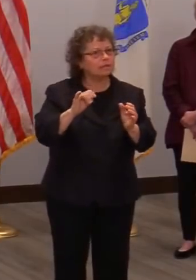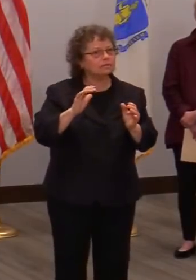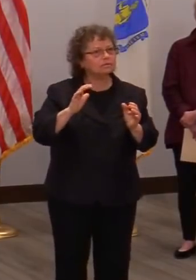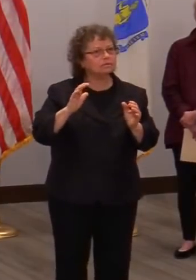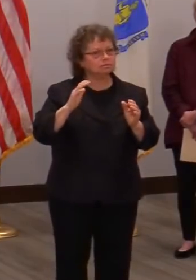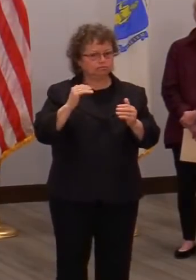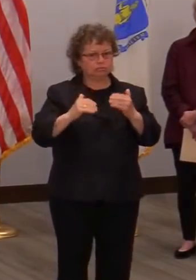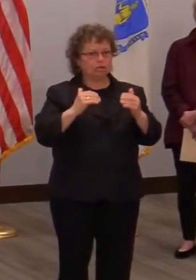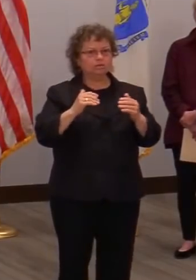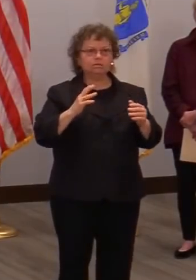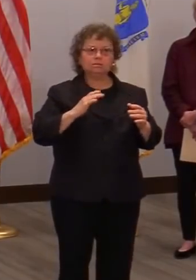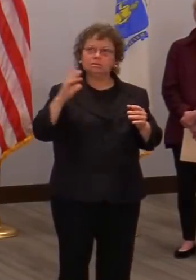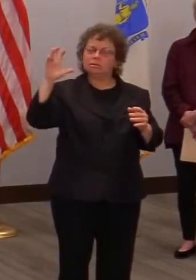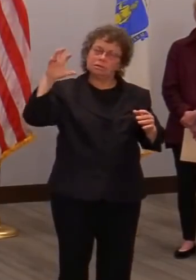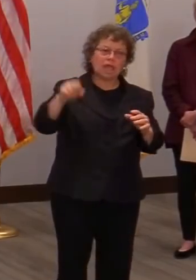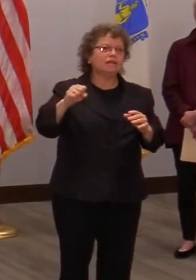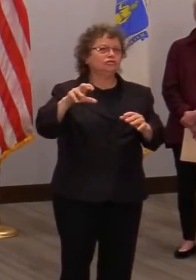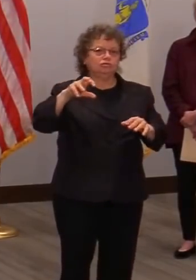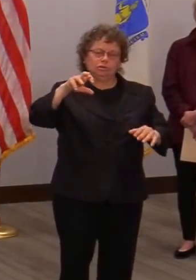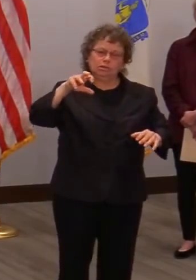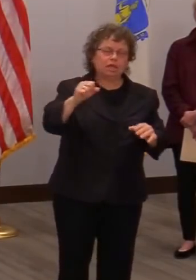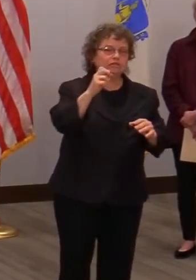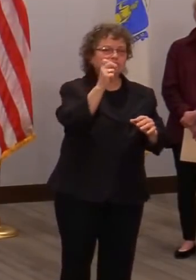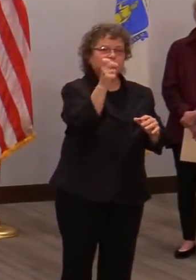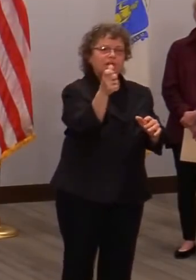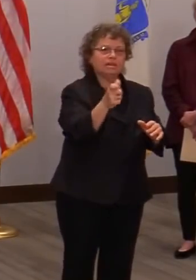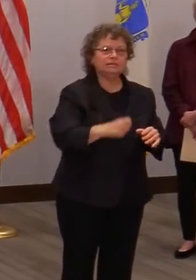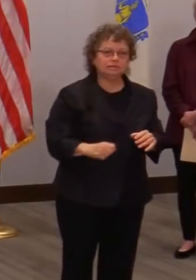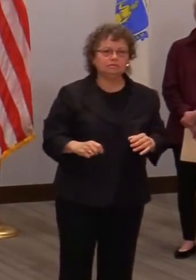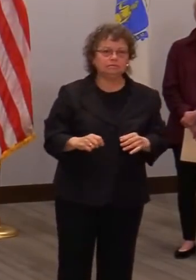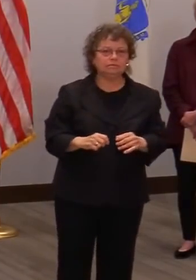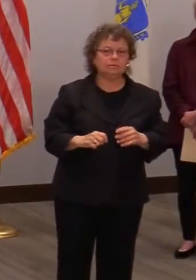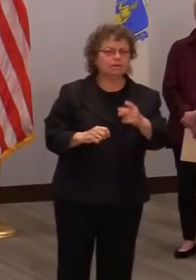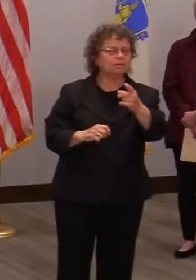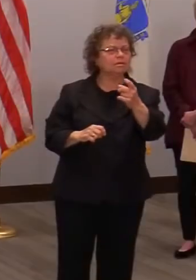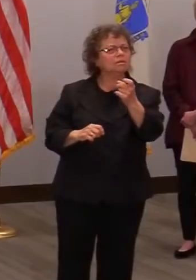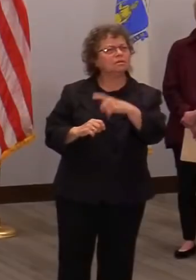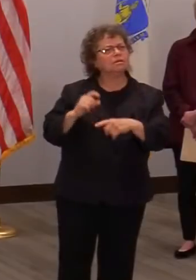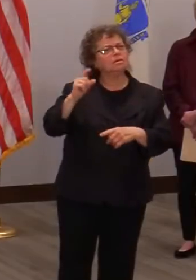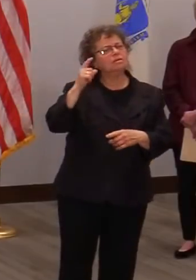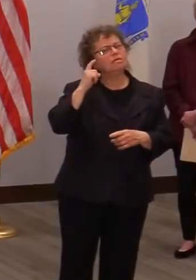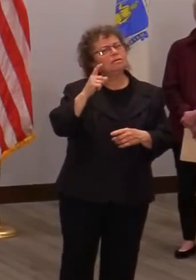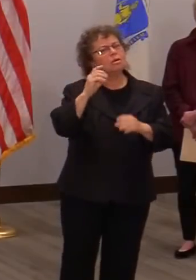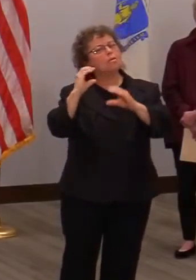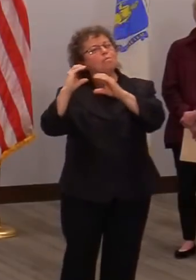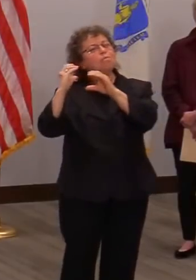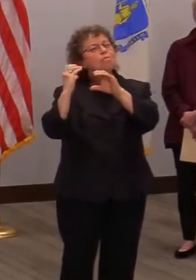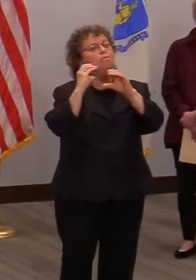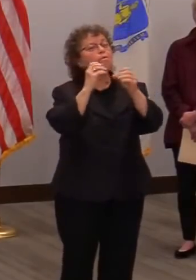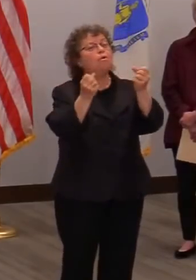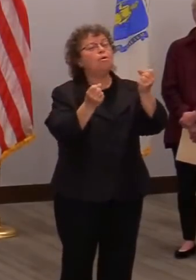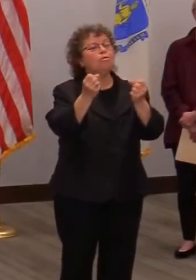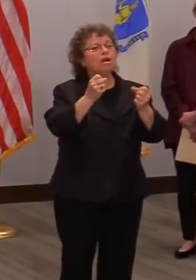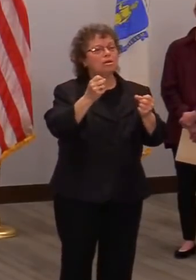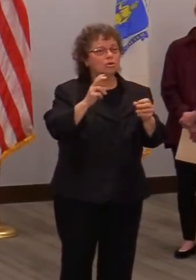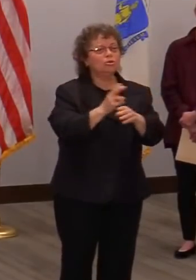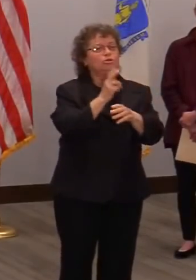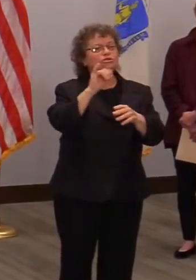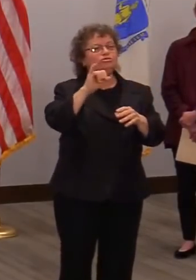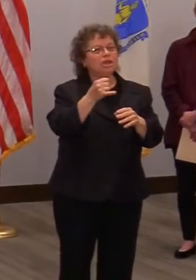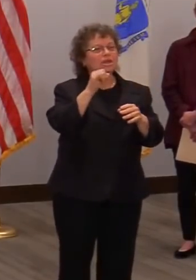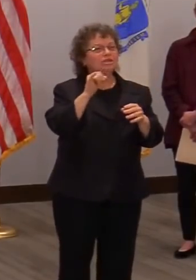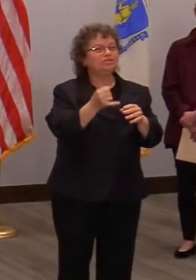self-correcting mechanism in there. Governor, how will this affect? J&J has been used for like mobile vaccination clinics and kind of targeted